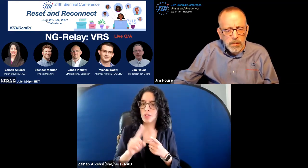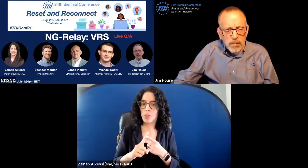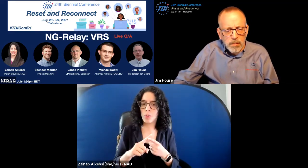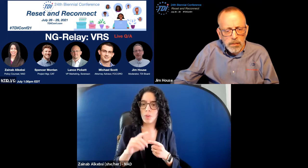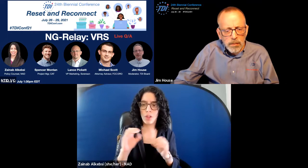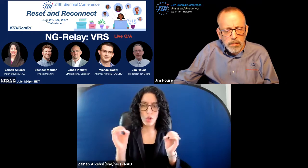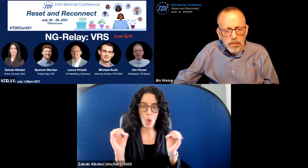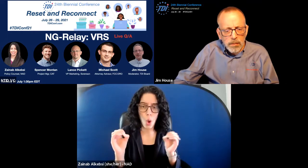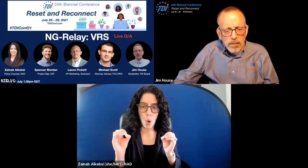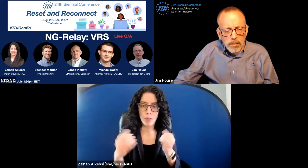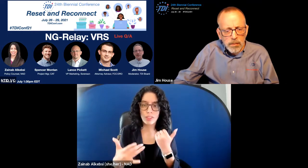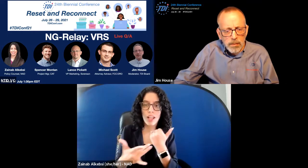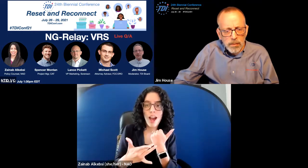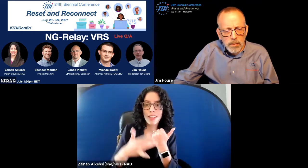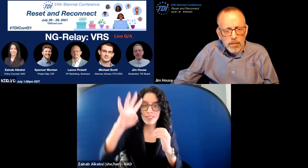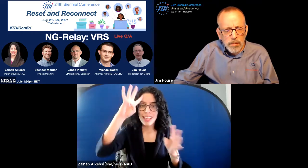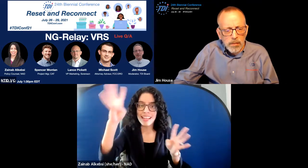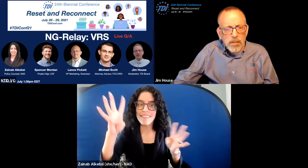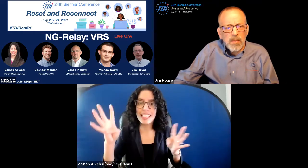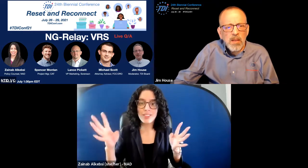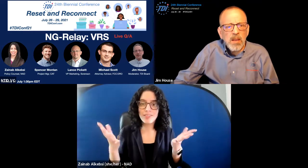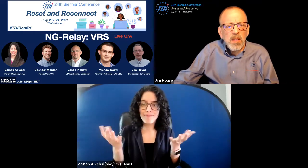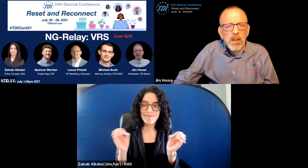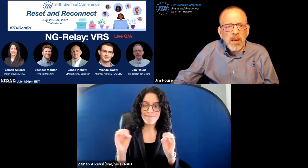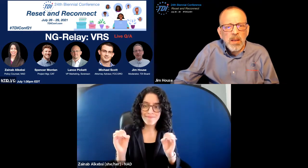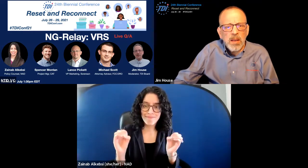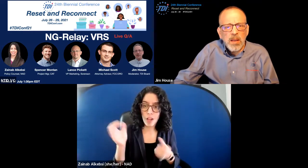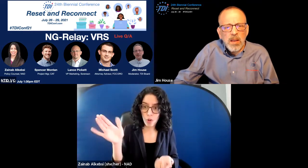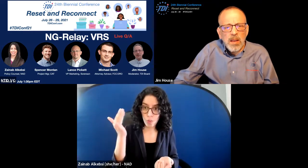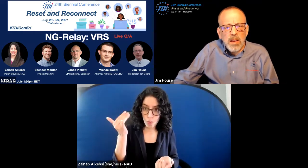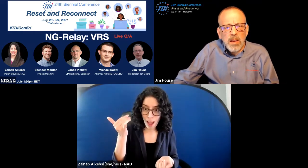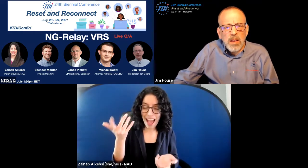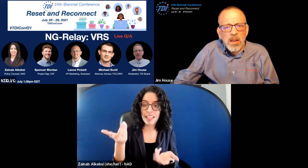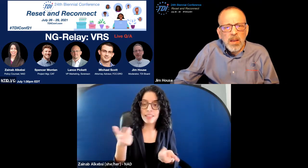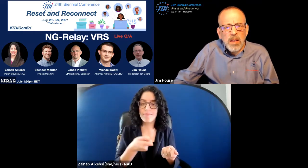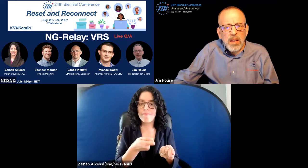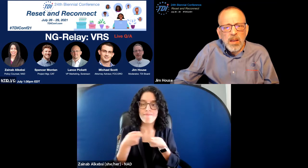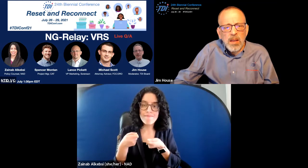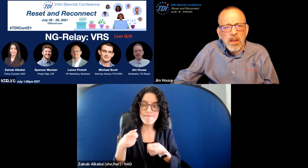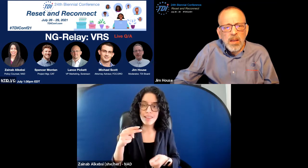We have little to no technological innovations.